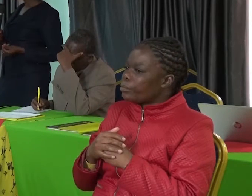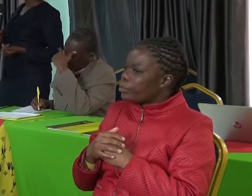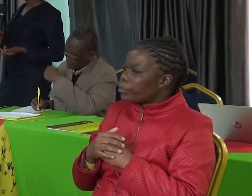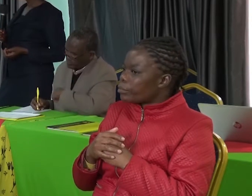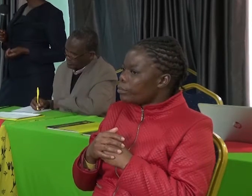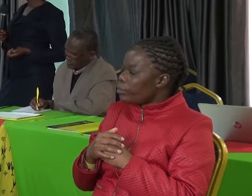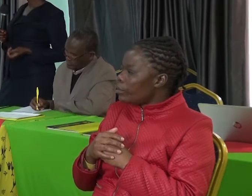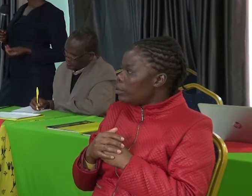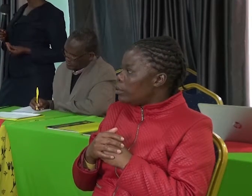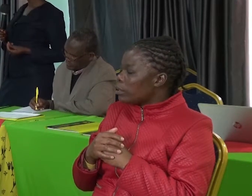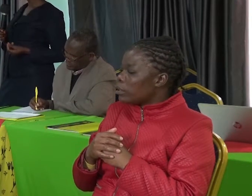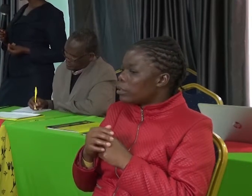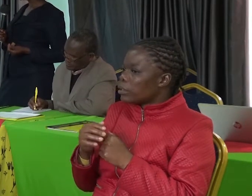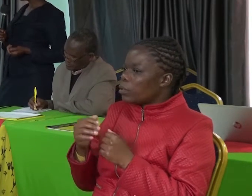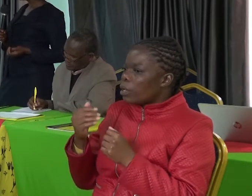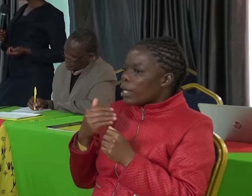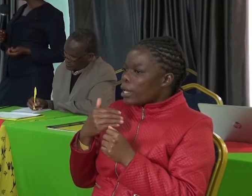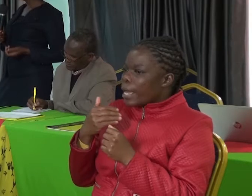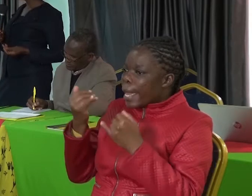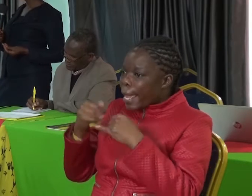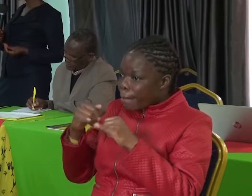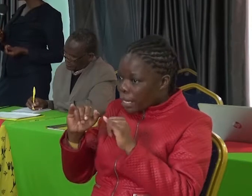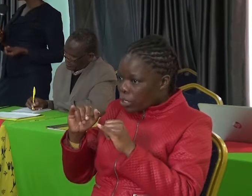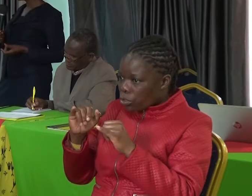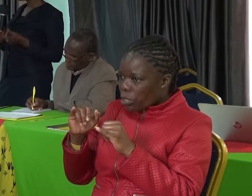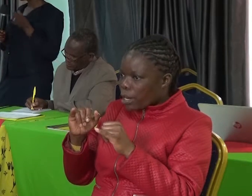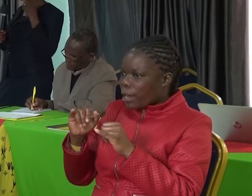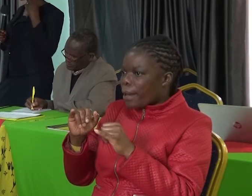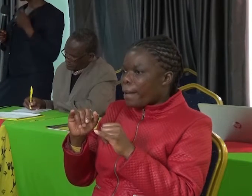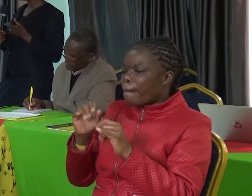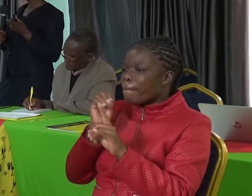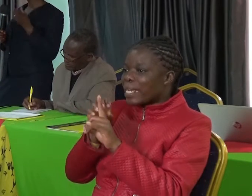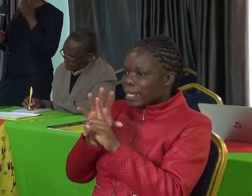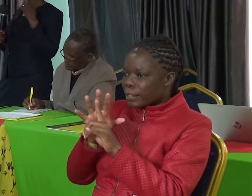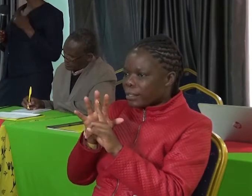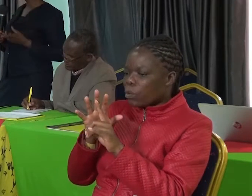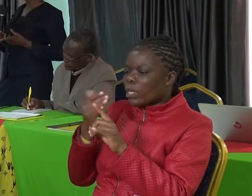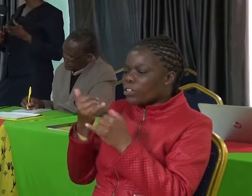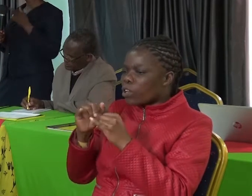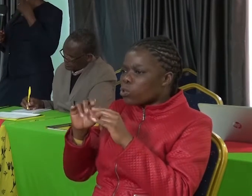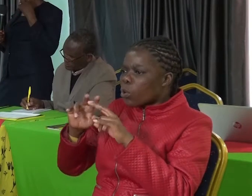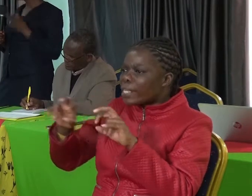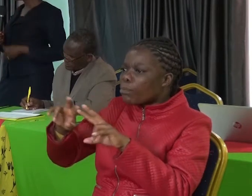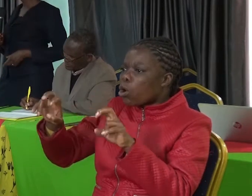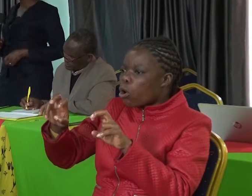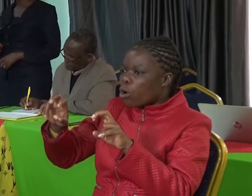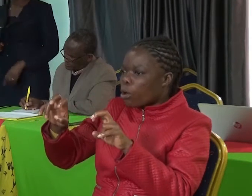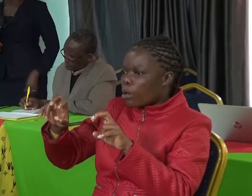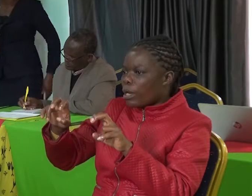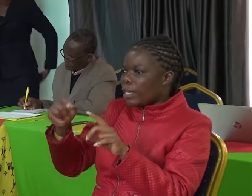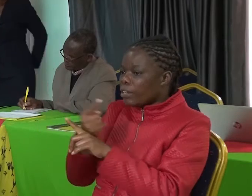Implications, so mentors, school principals, and champions will need to explore alternative approaches to